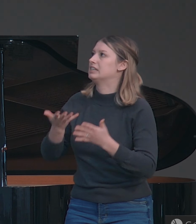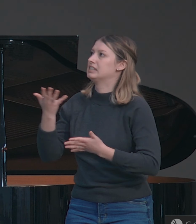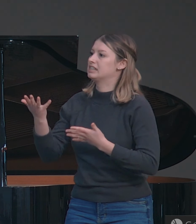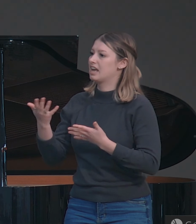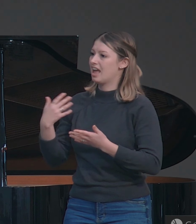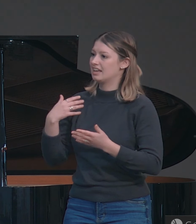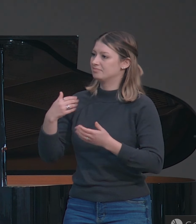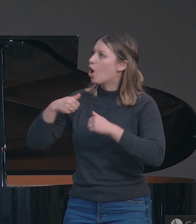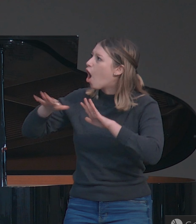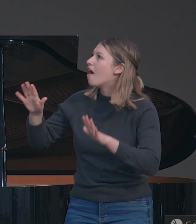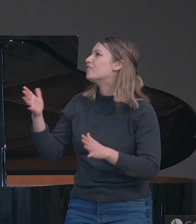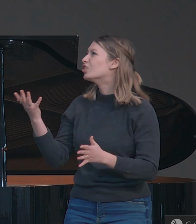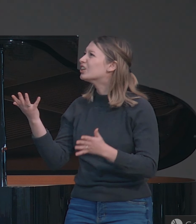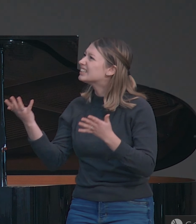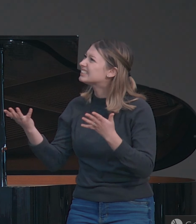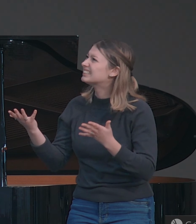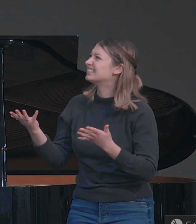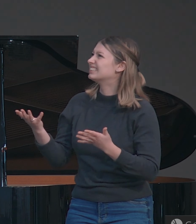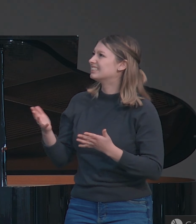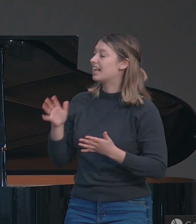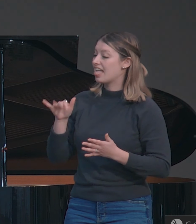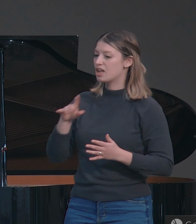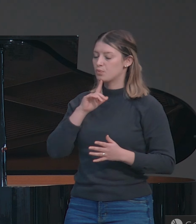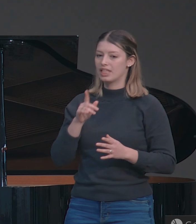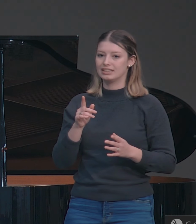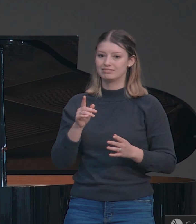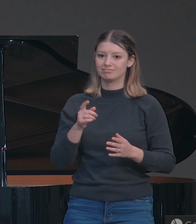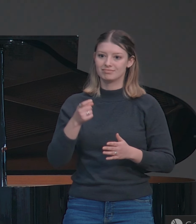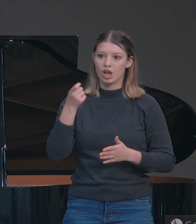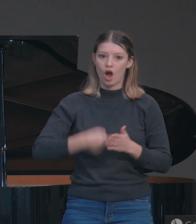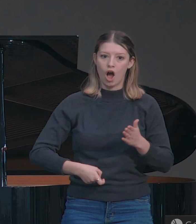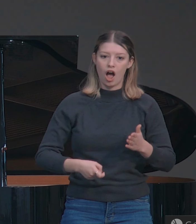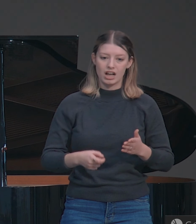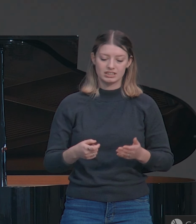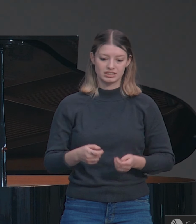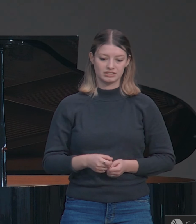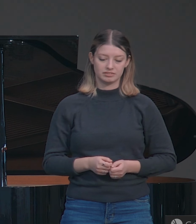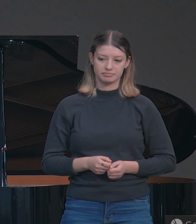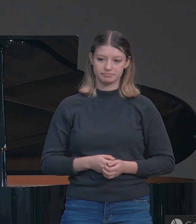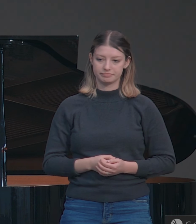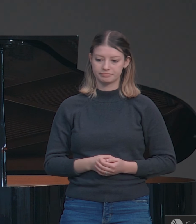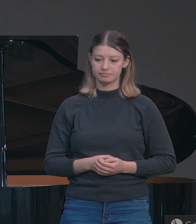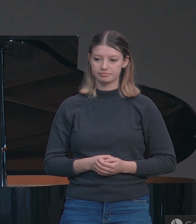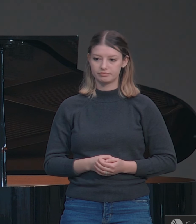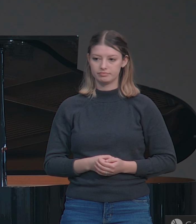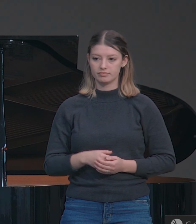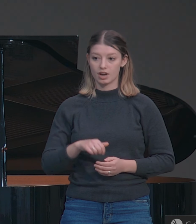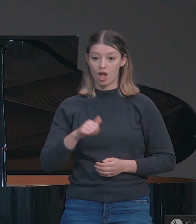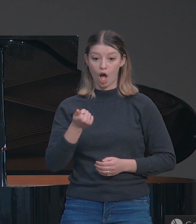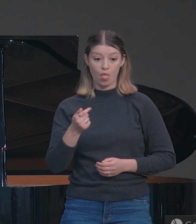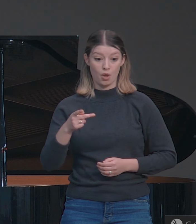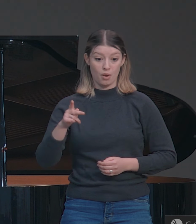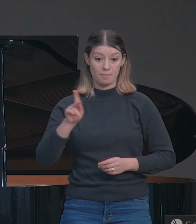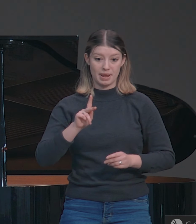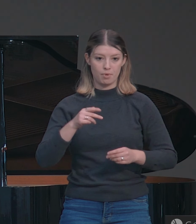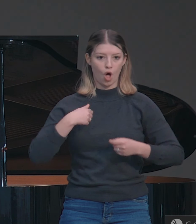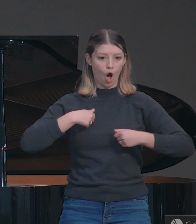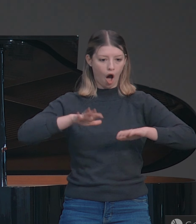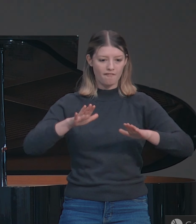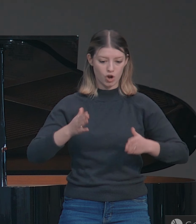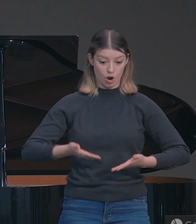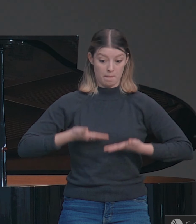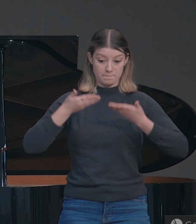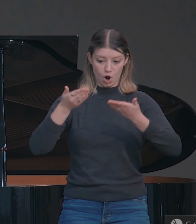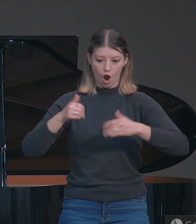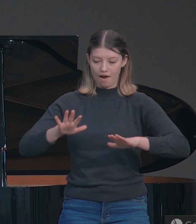Do we need to bring a burnt offering? That was the most costly offering. None of the offering was reserved. No one else could enjoy any of the offering. The burnt